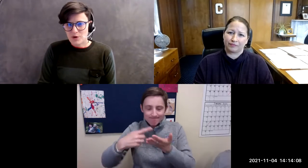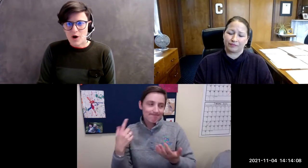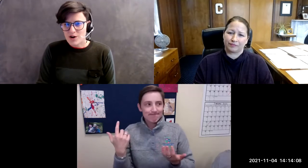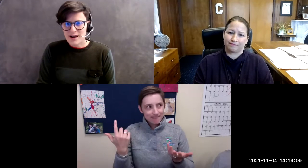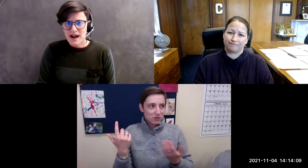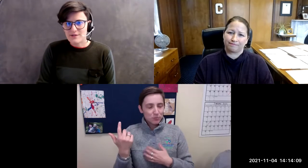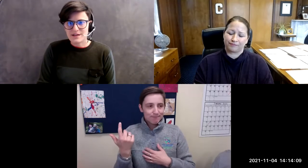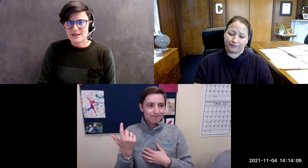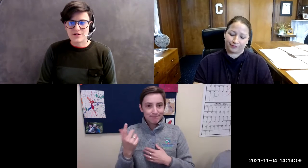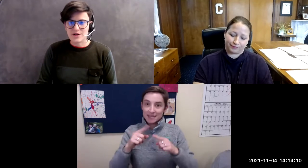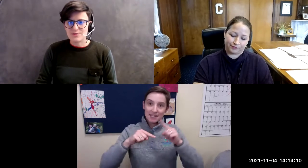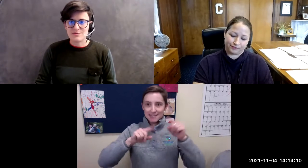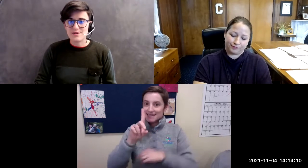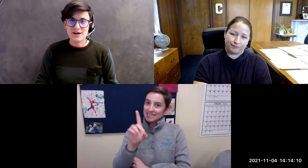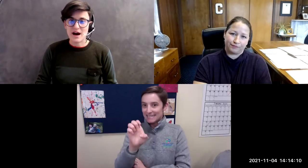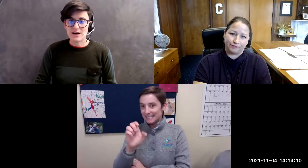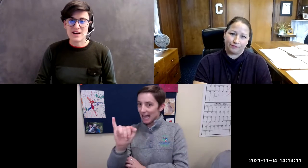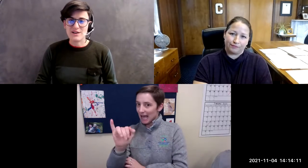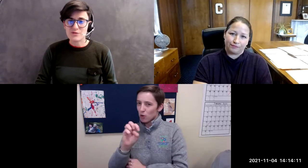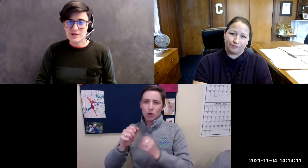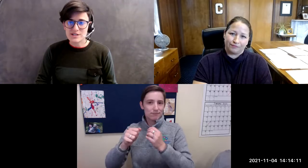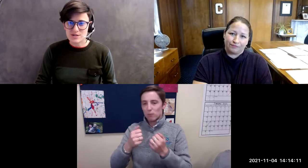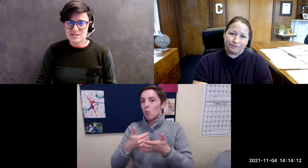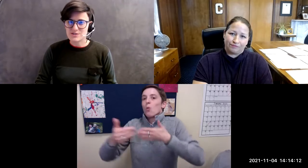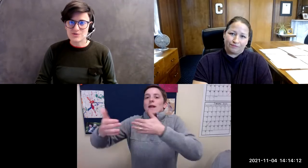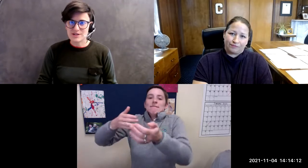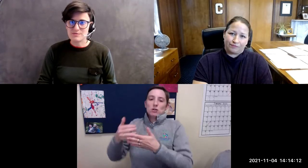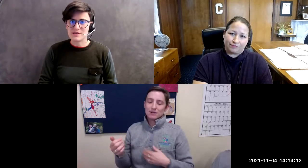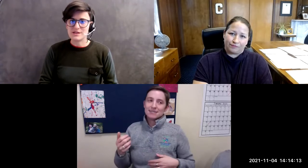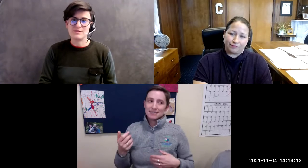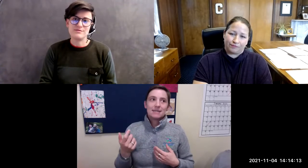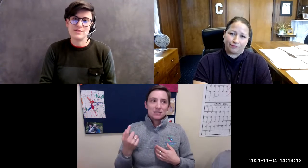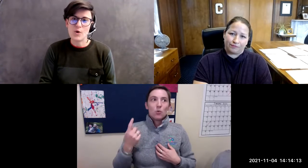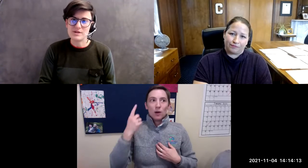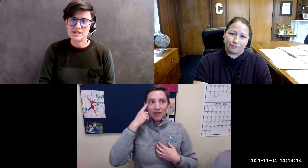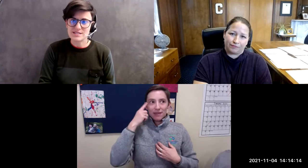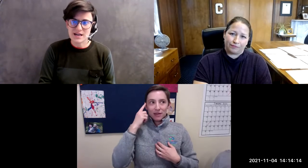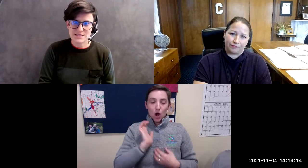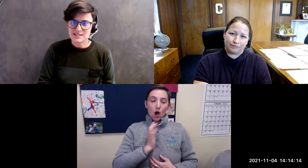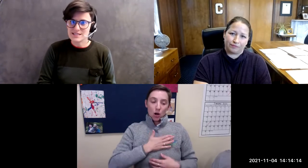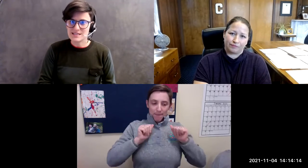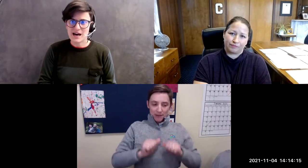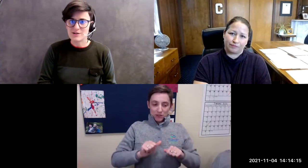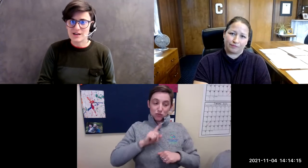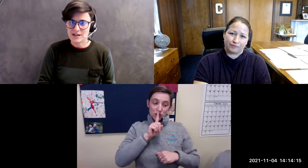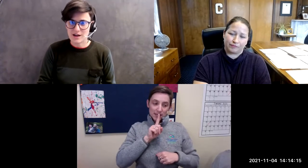People aren't having the enough resources to really be open to discussing DEI or any